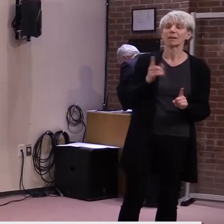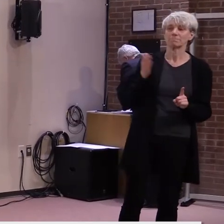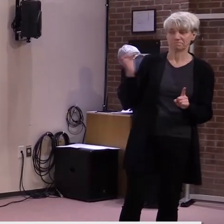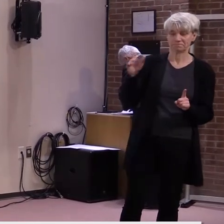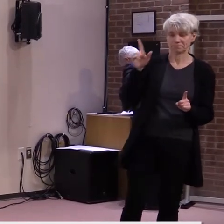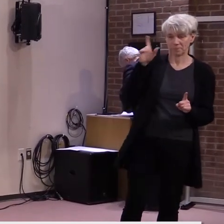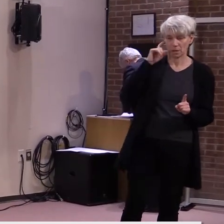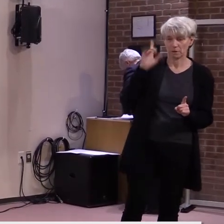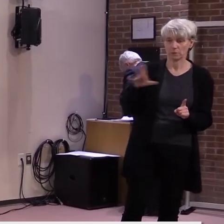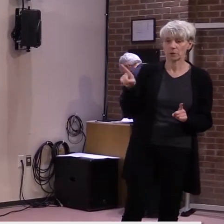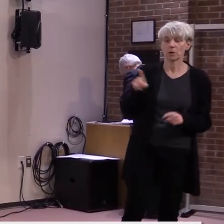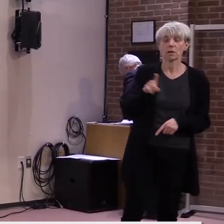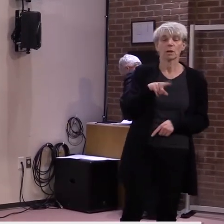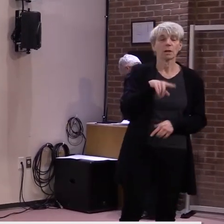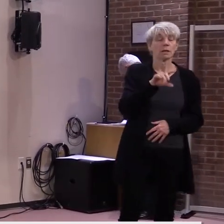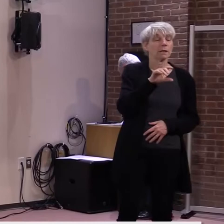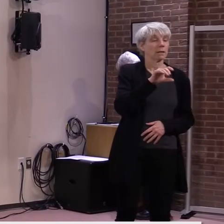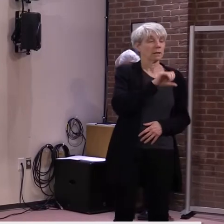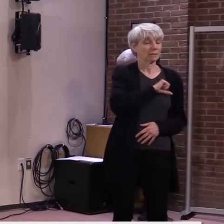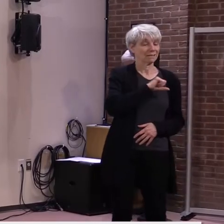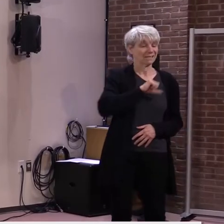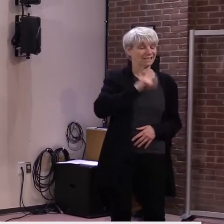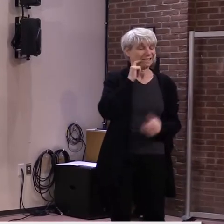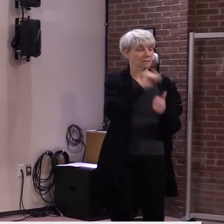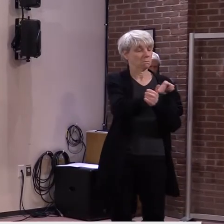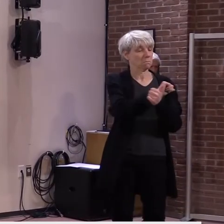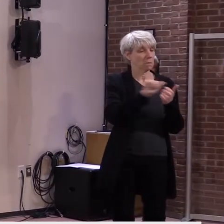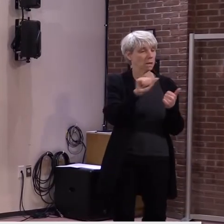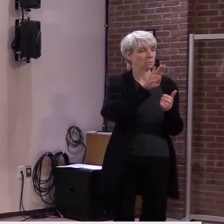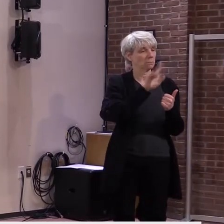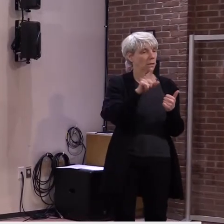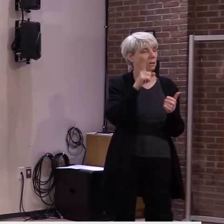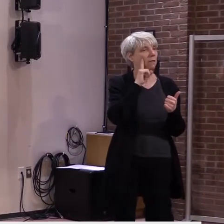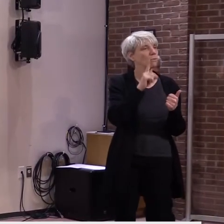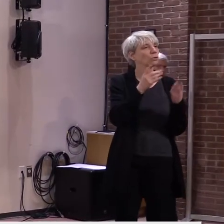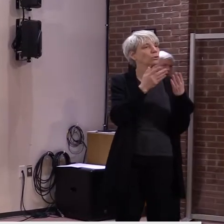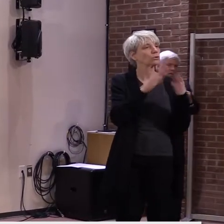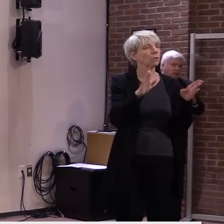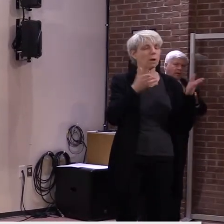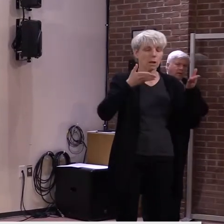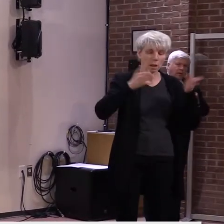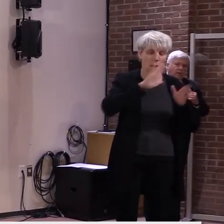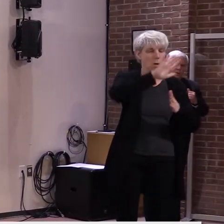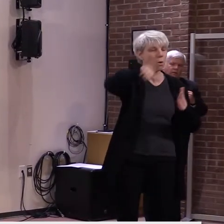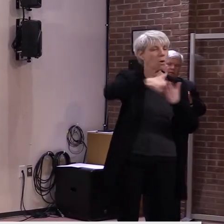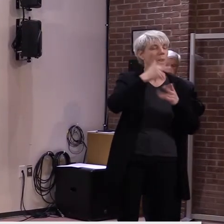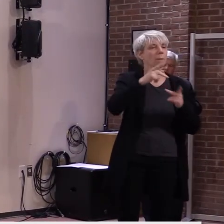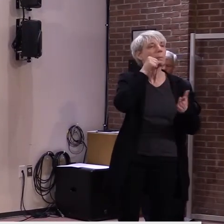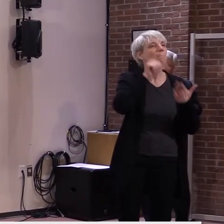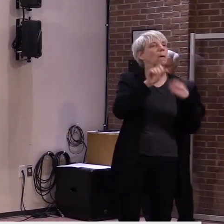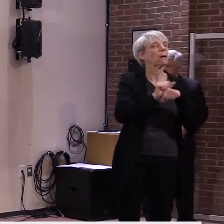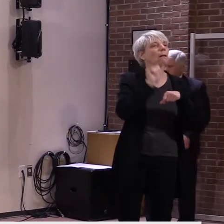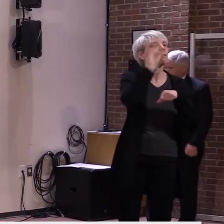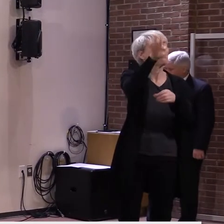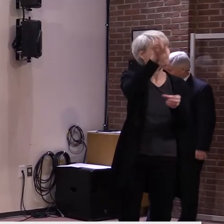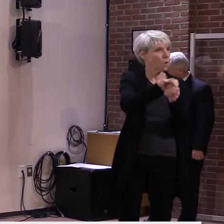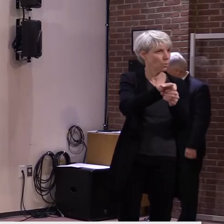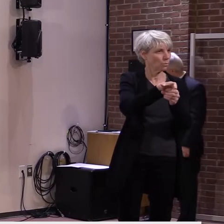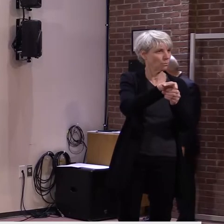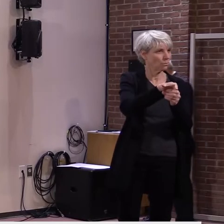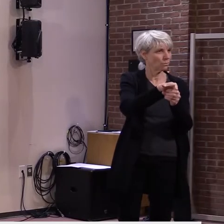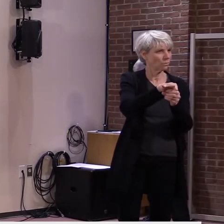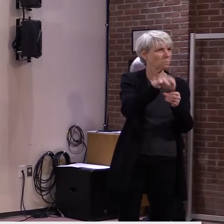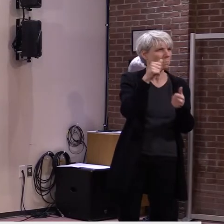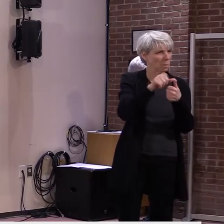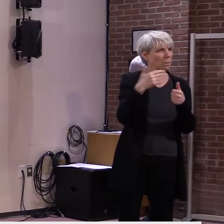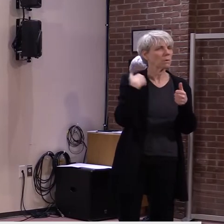Senate passed S-15, the universal mail-in voting bill for general elections. I know you've spoken in support of this in the past,